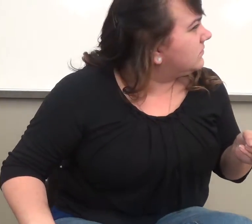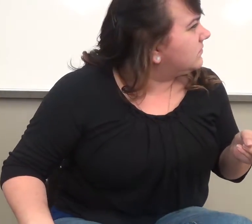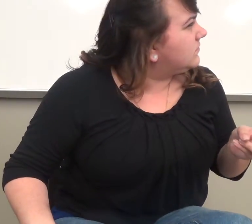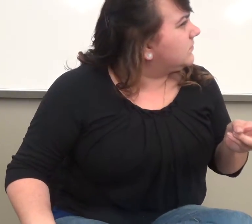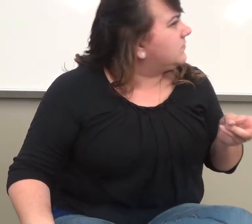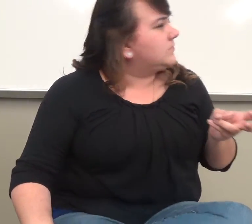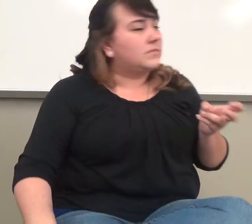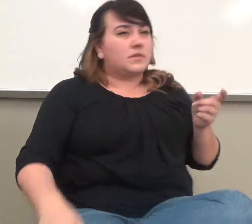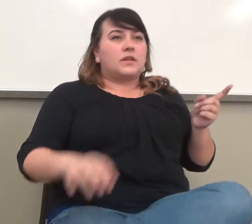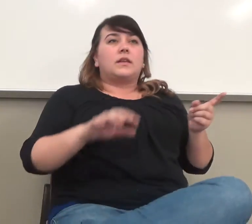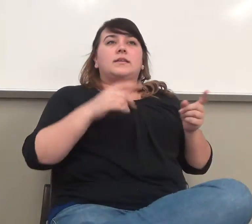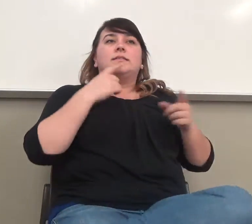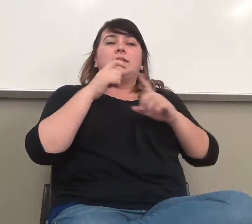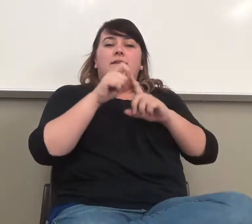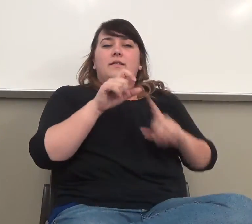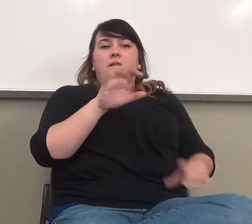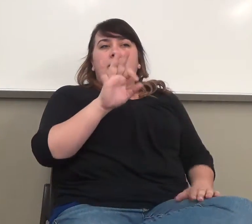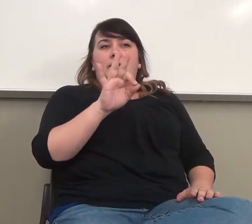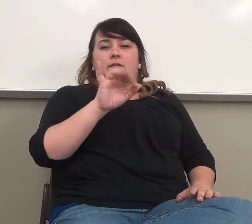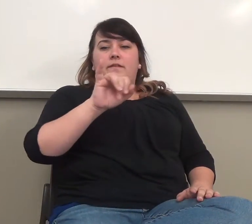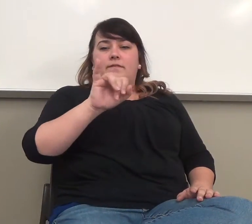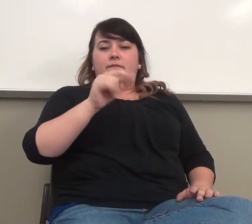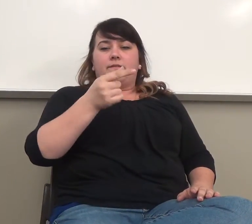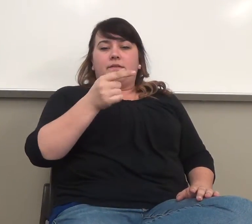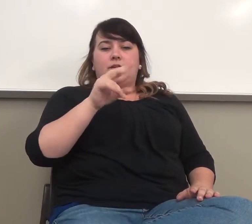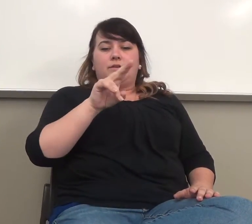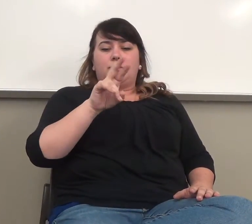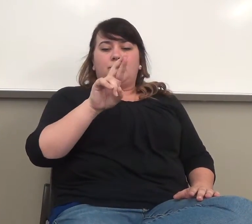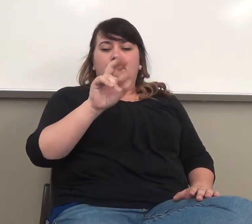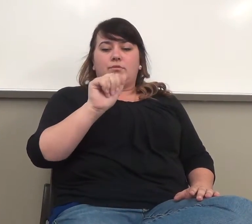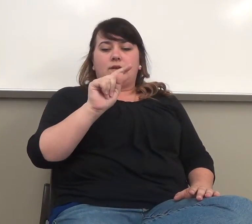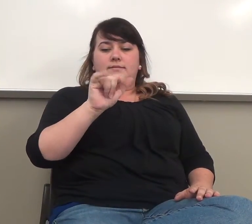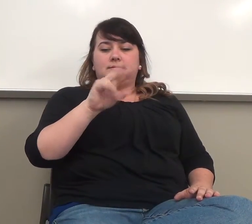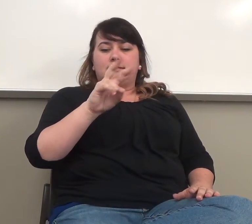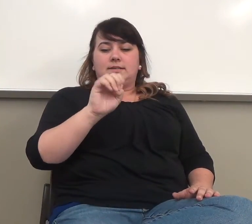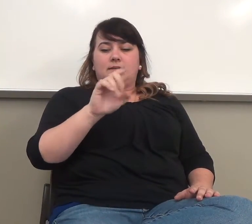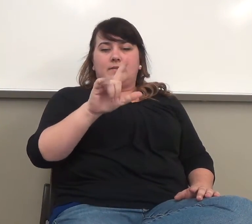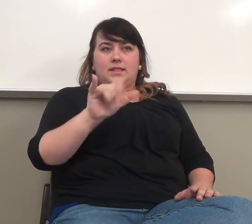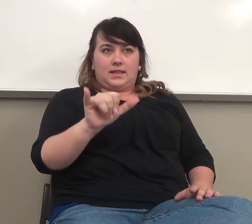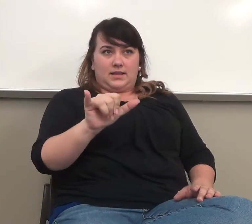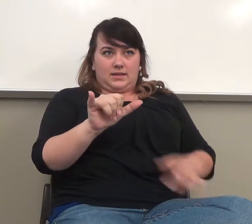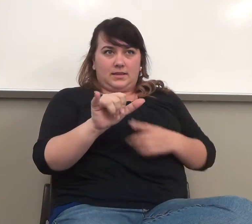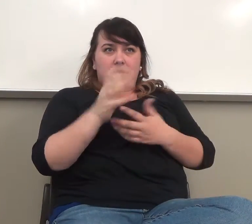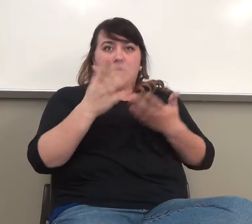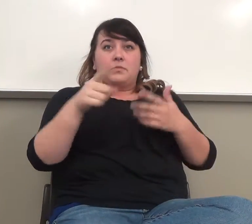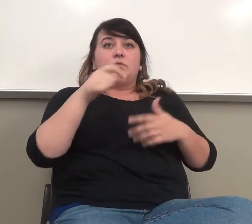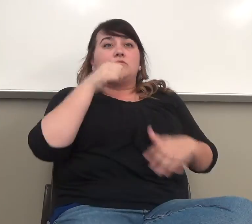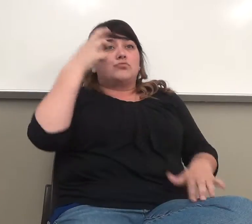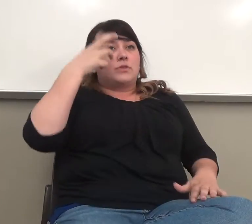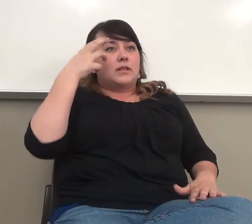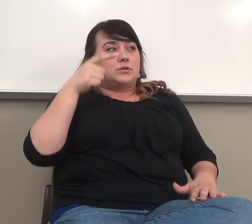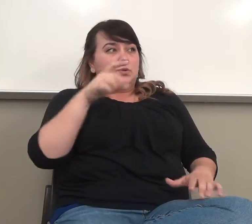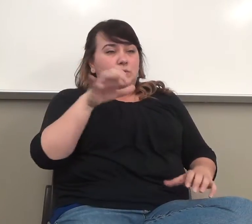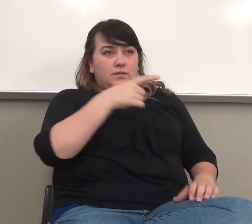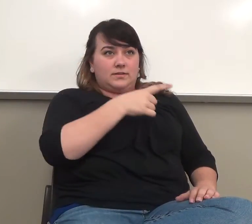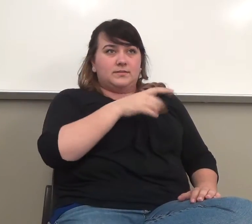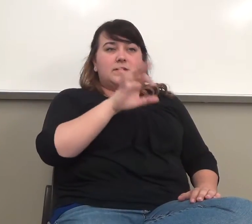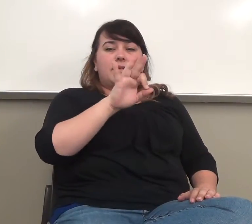Even though you may not know you were doing it. You read the prompt figuratively. A handful of